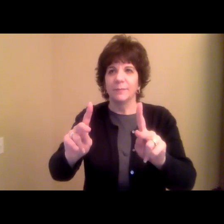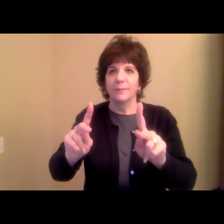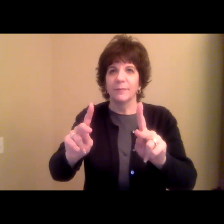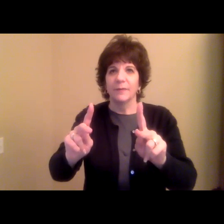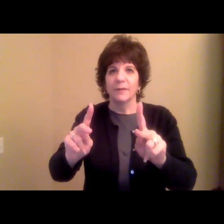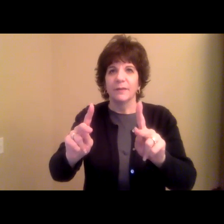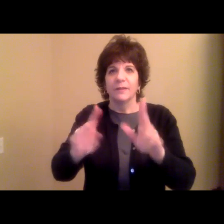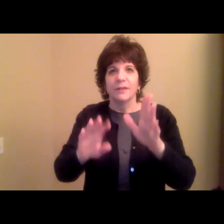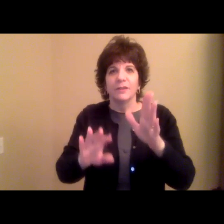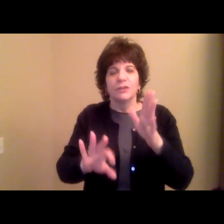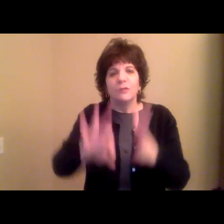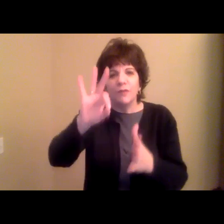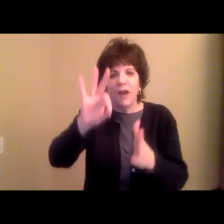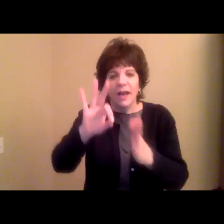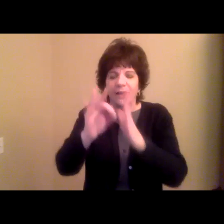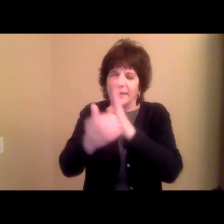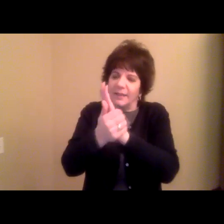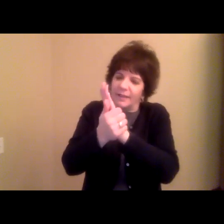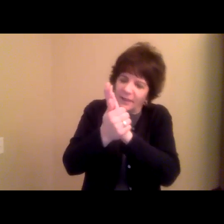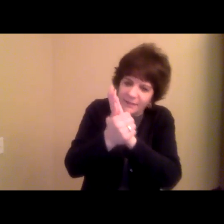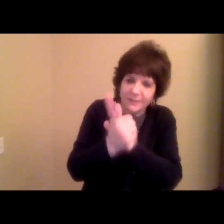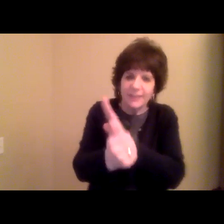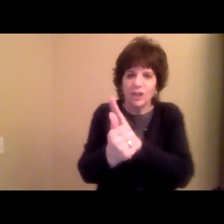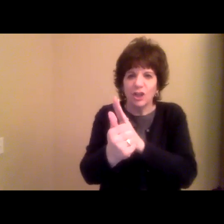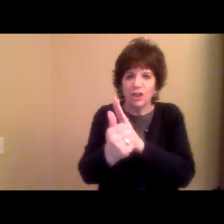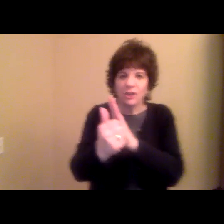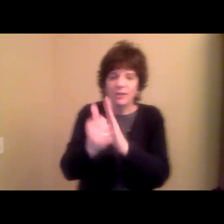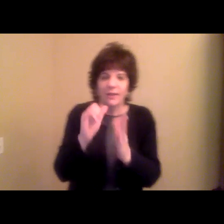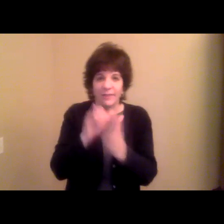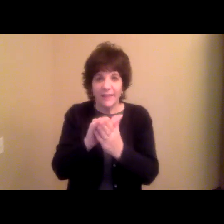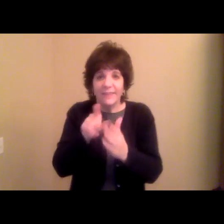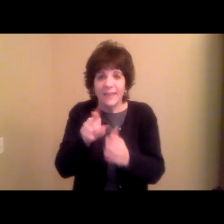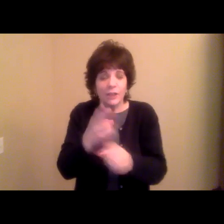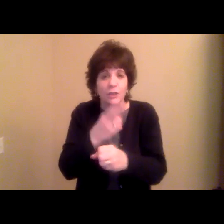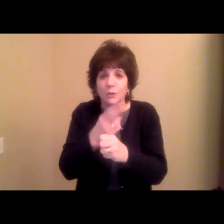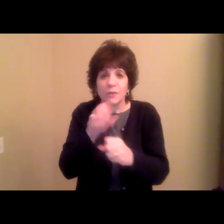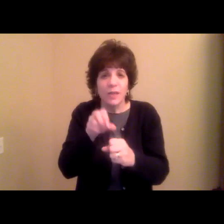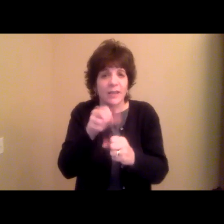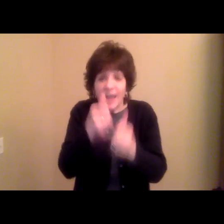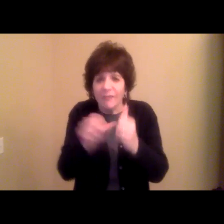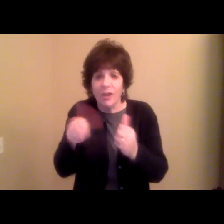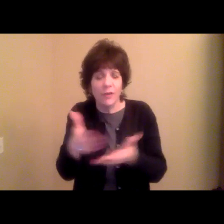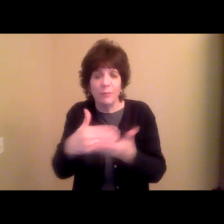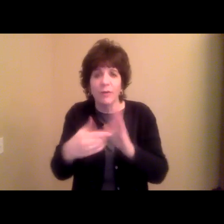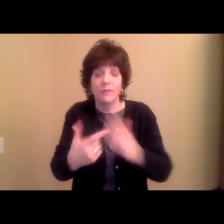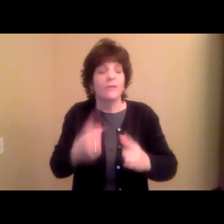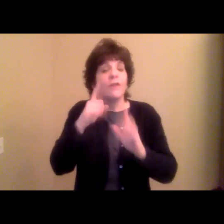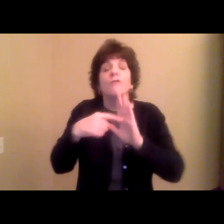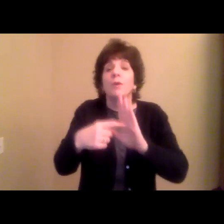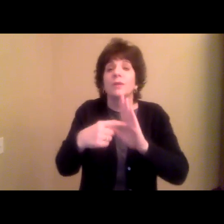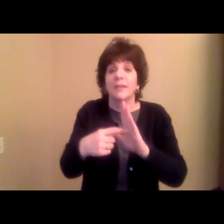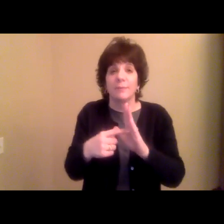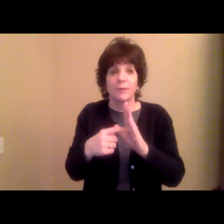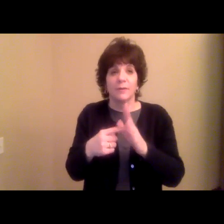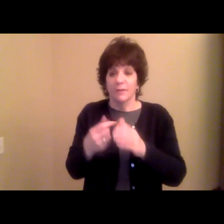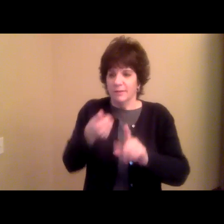to find and hone skills that are applicable in other parts of their lives. So, for example, they learn